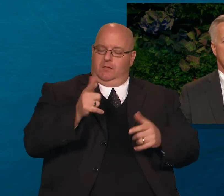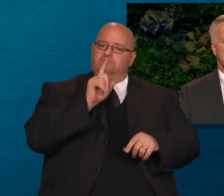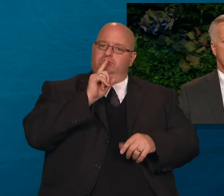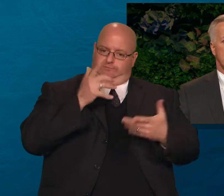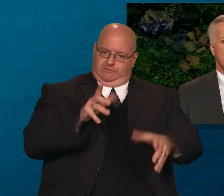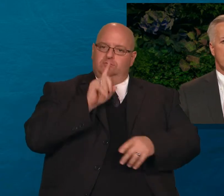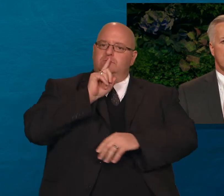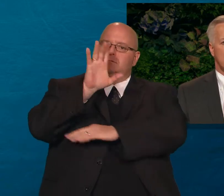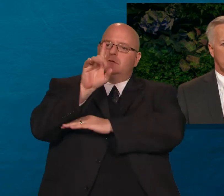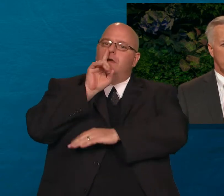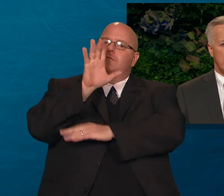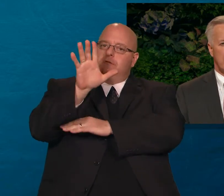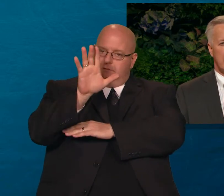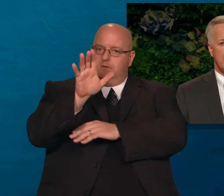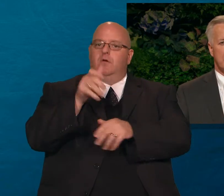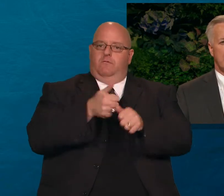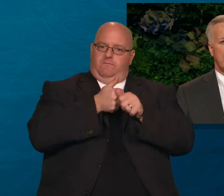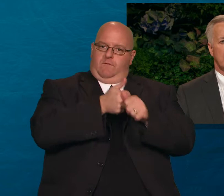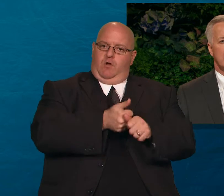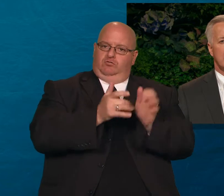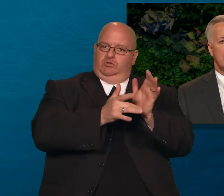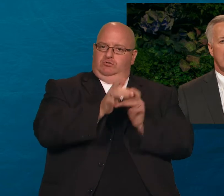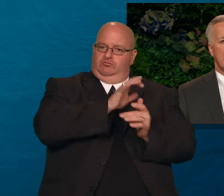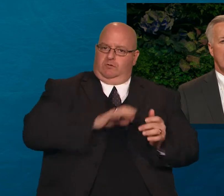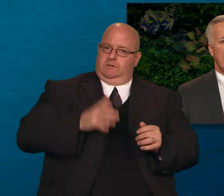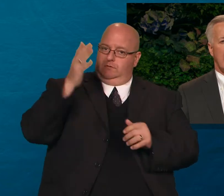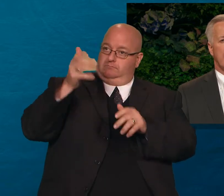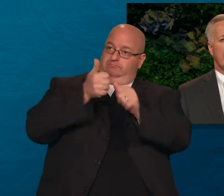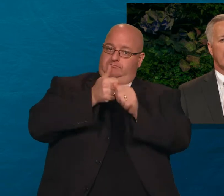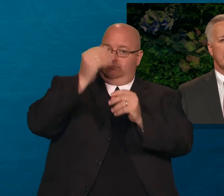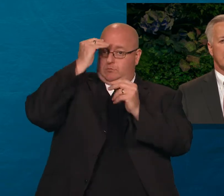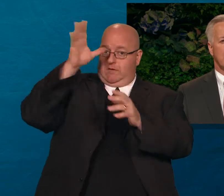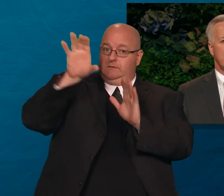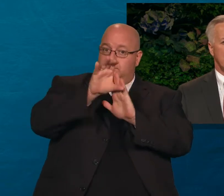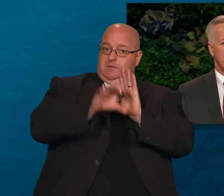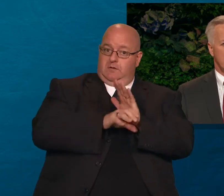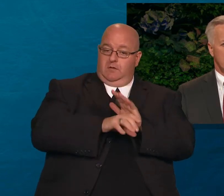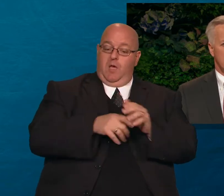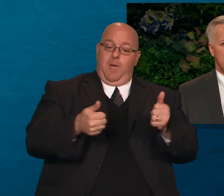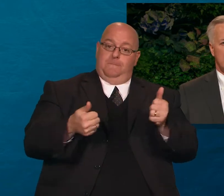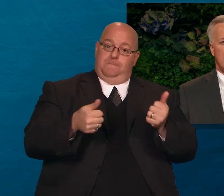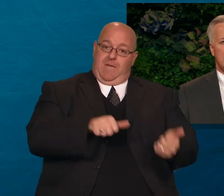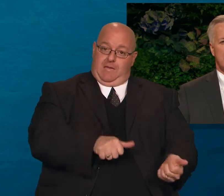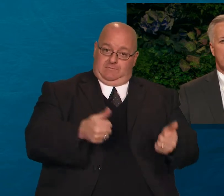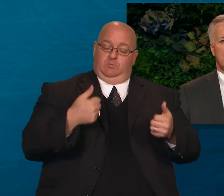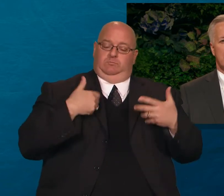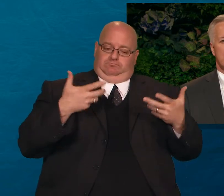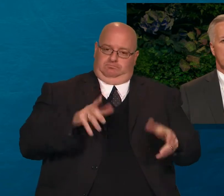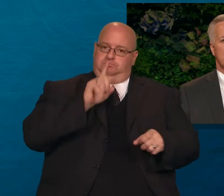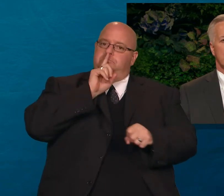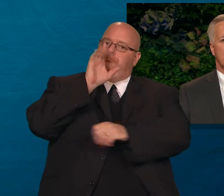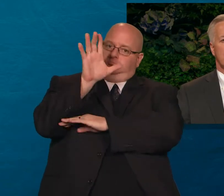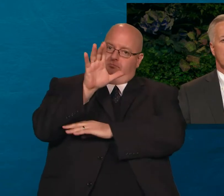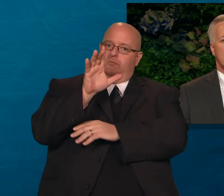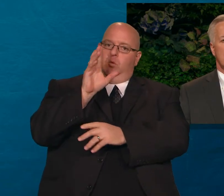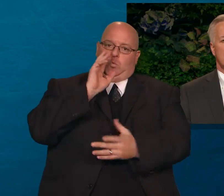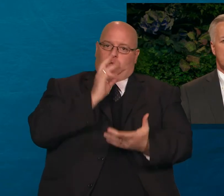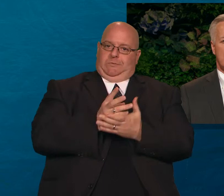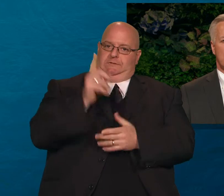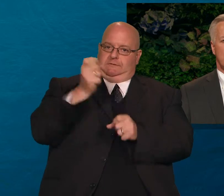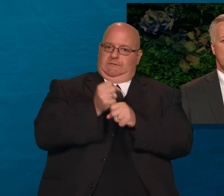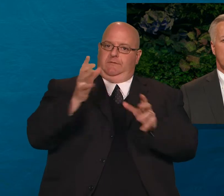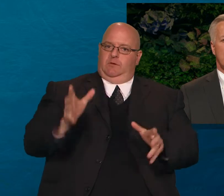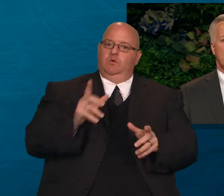follow Jesus Christ and to obey God's commandments. At baptism, we covenanted to stand as a witness of the Savior,